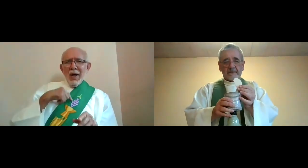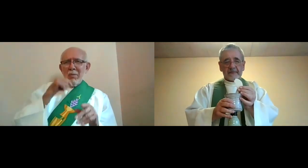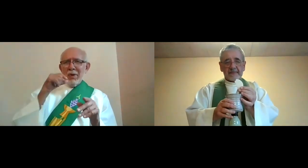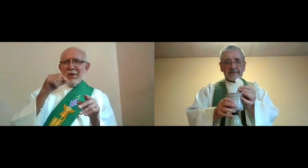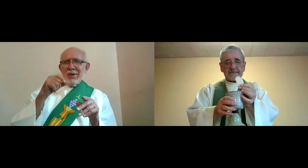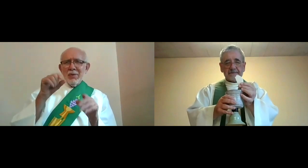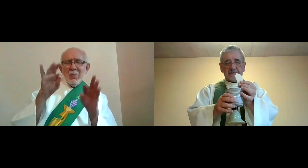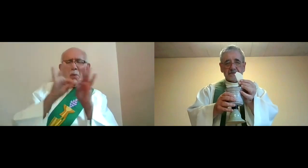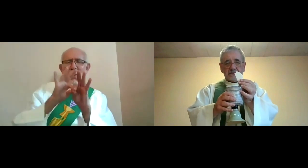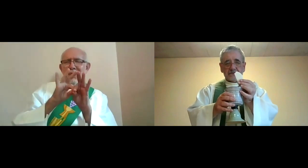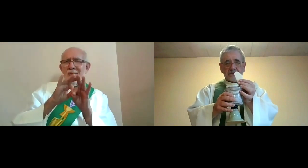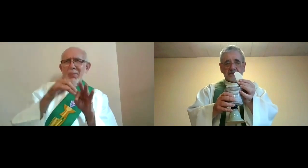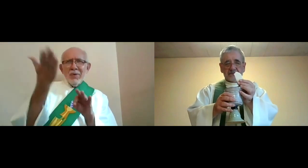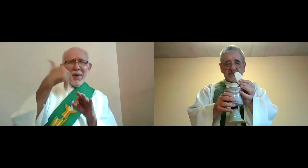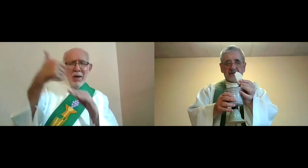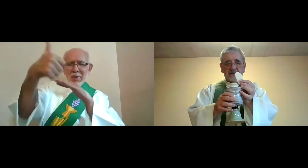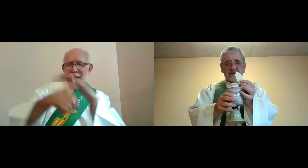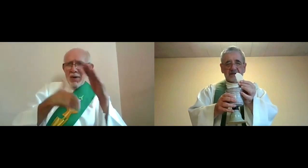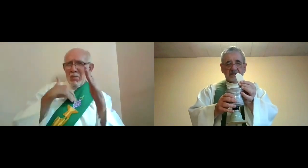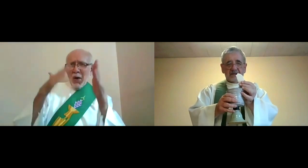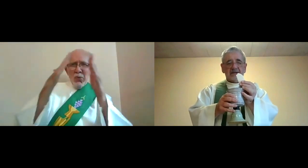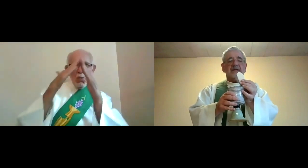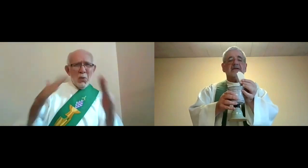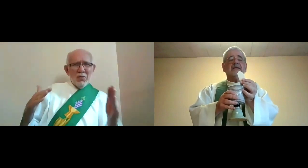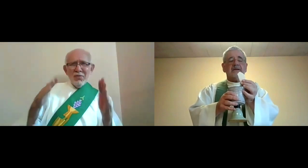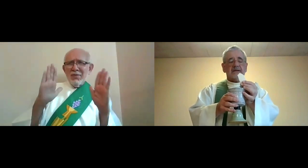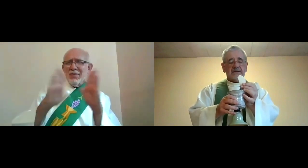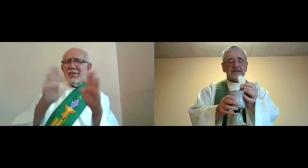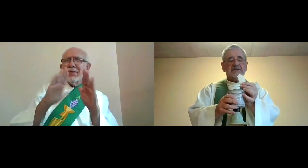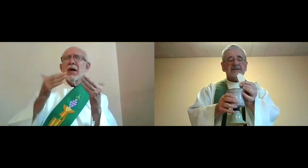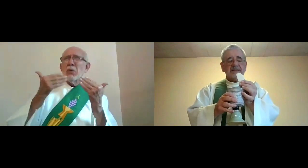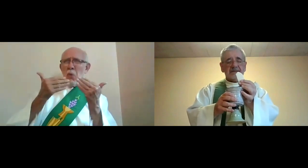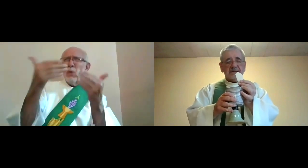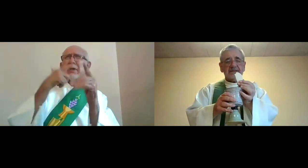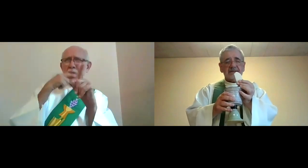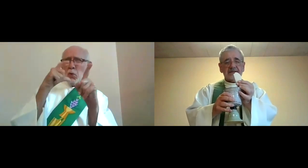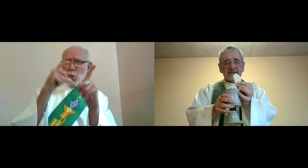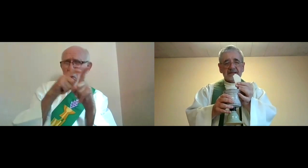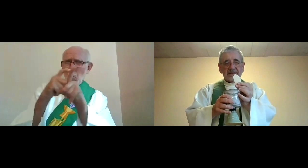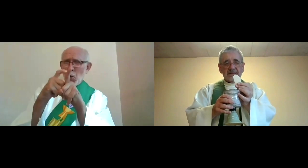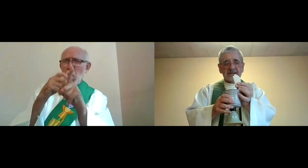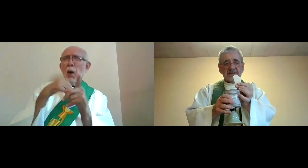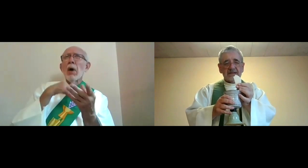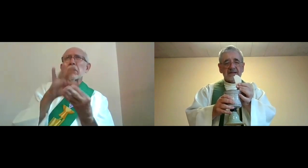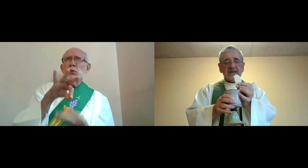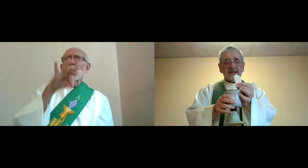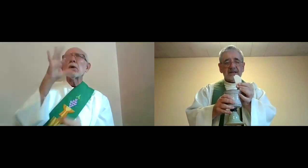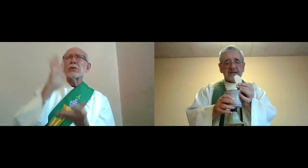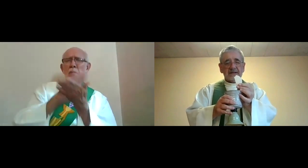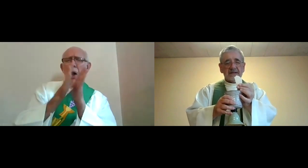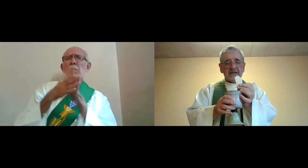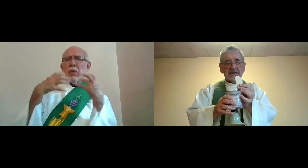Lord, I am not worthy that you should enter under my roof, but only say the word, and my